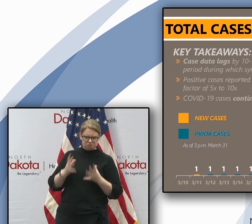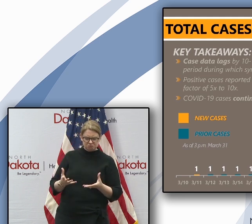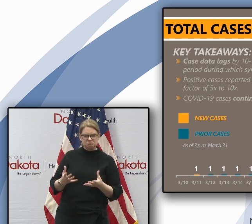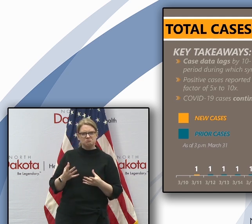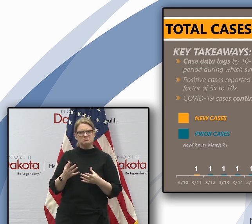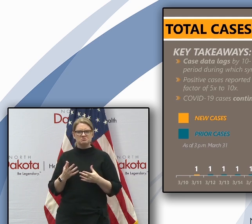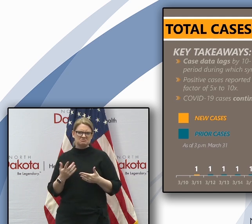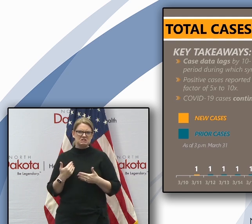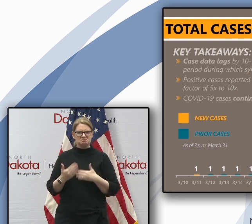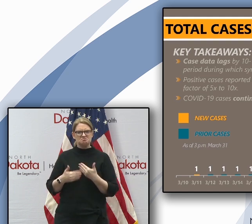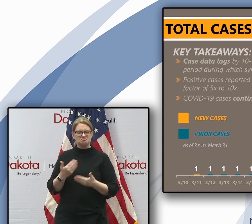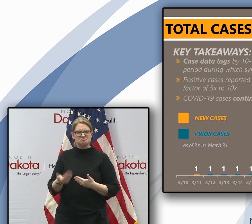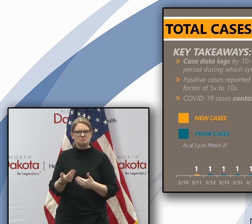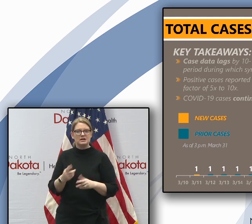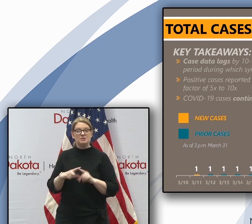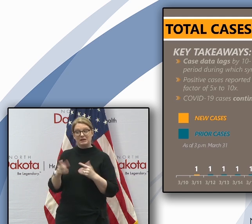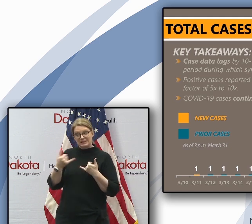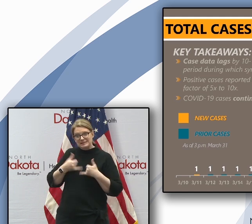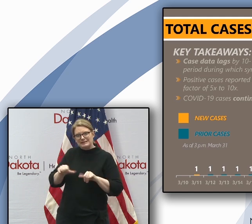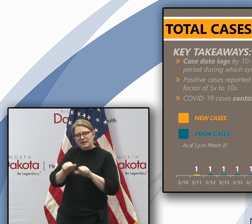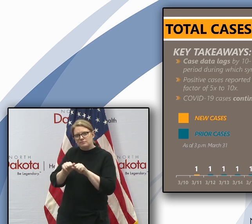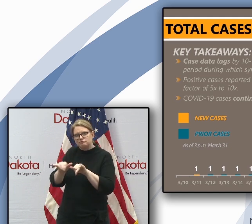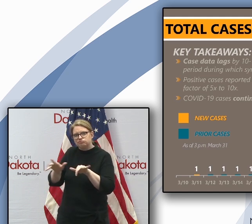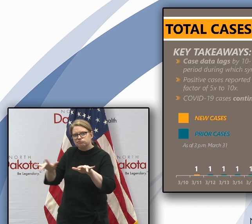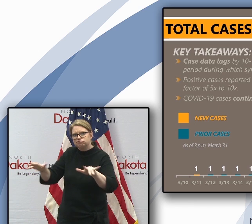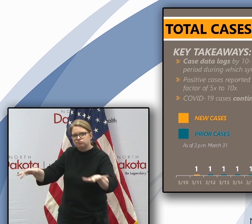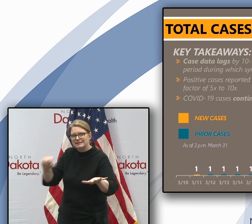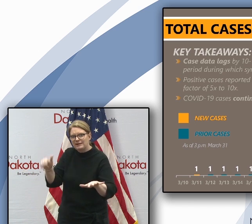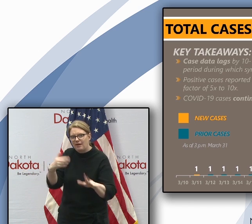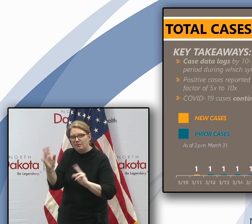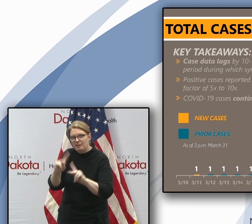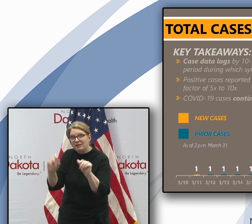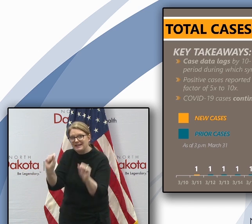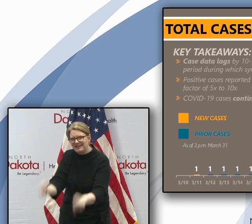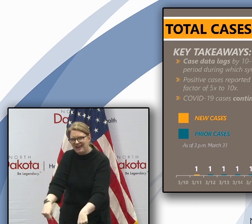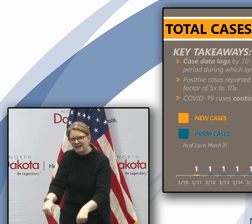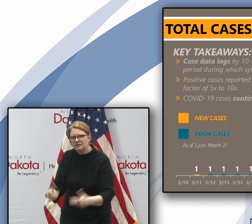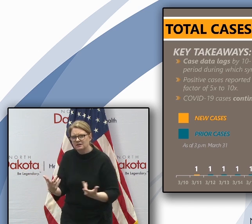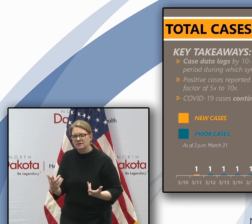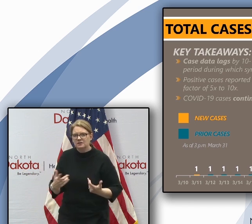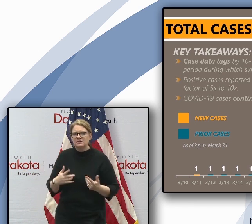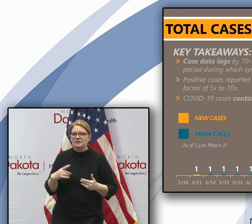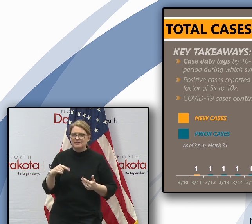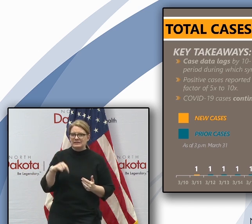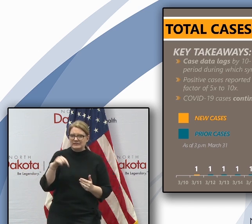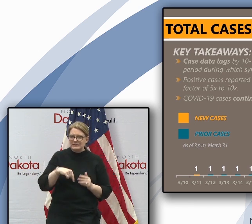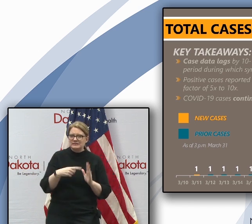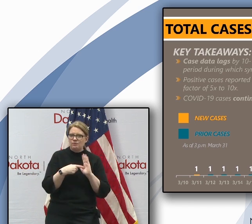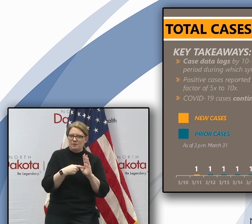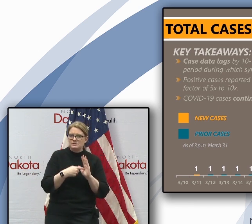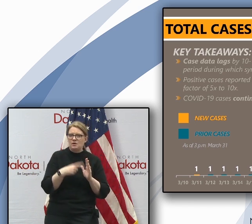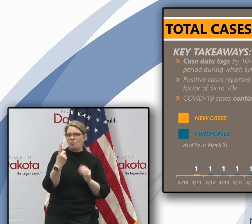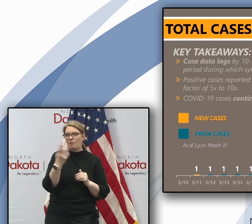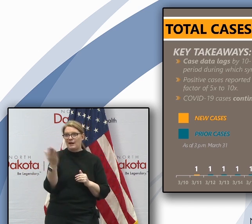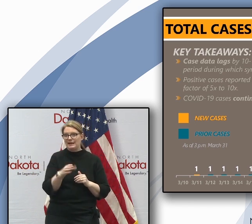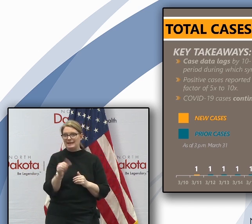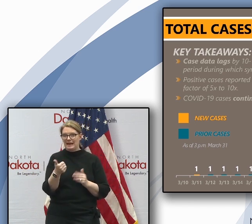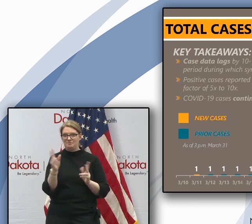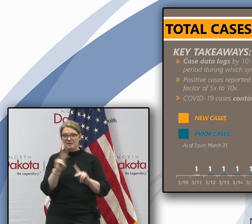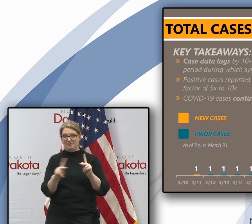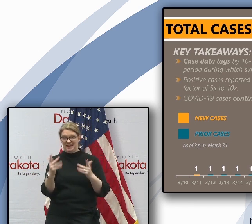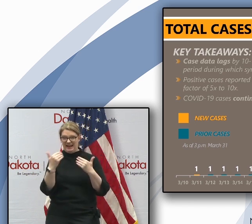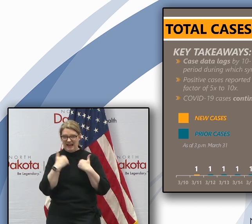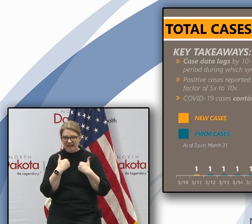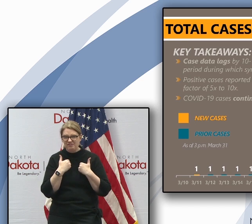other people. And so again, we know that this may represent only 1 in 10 people that have it. So we